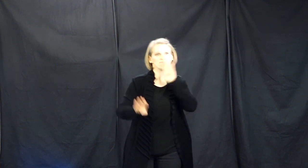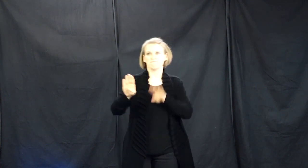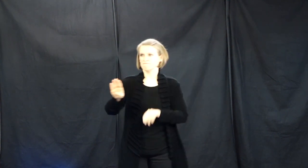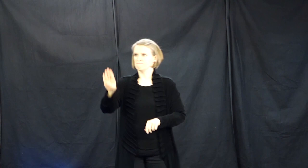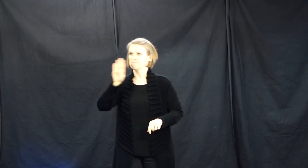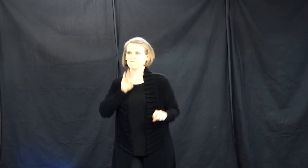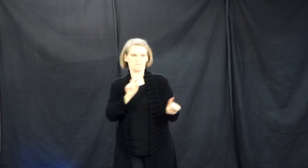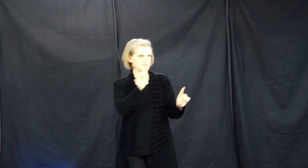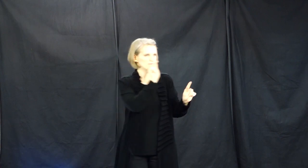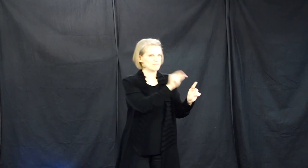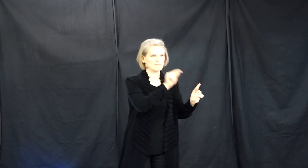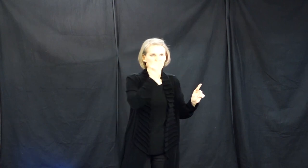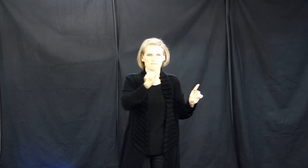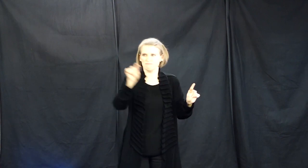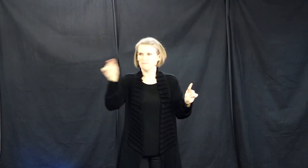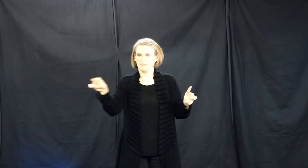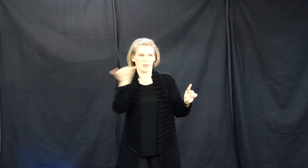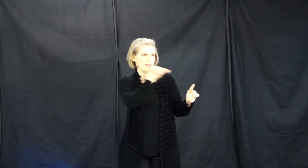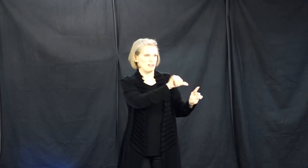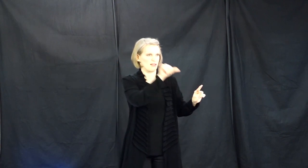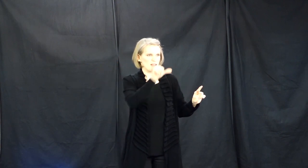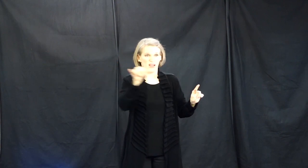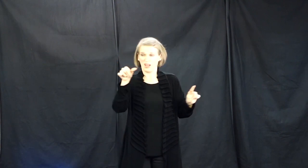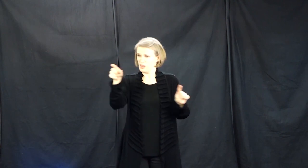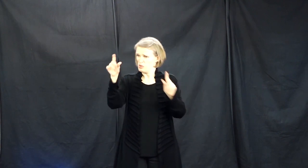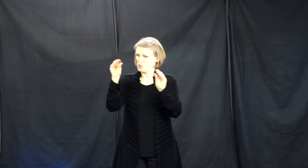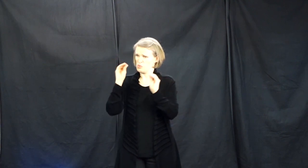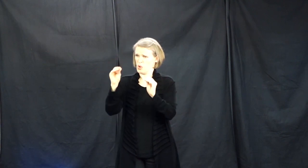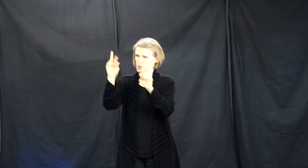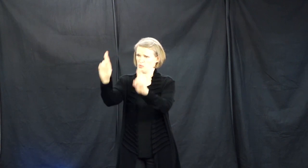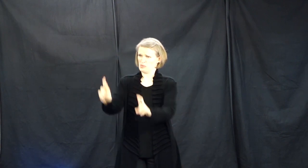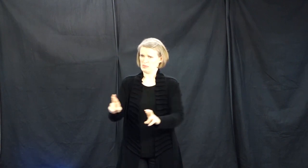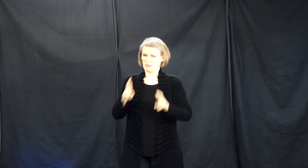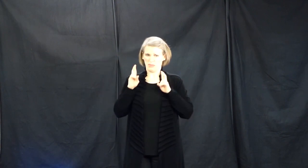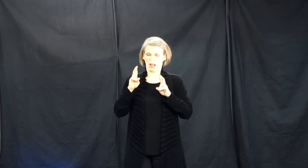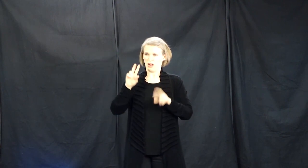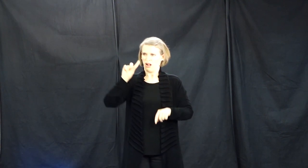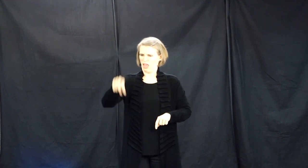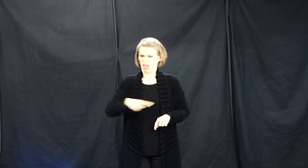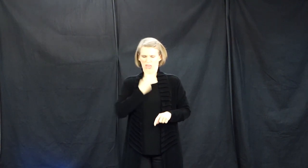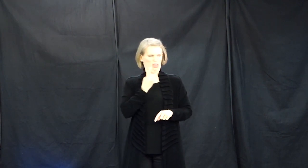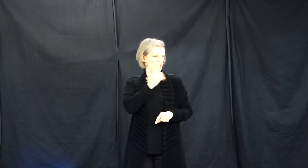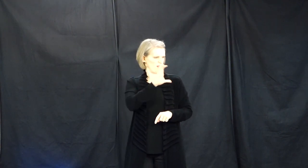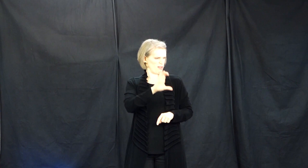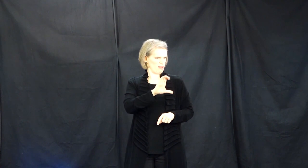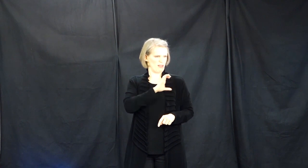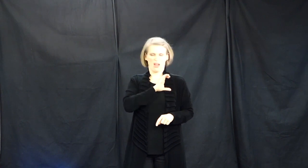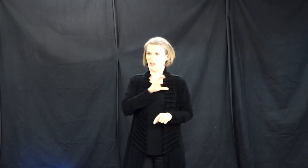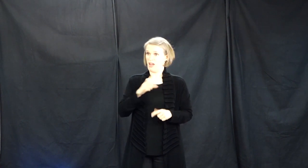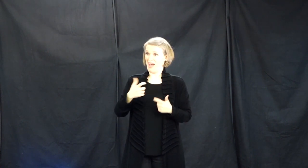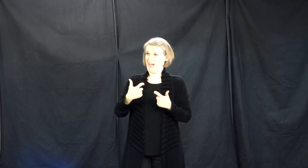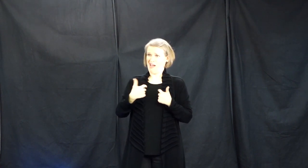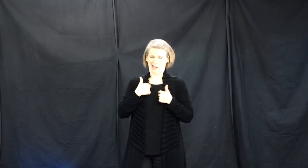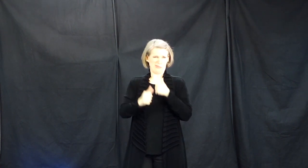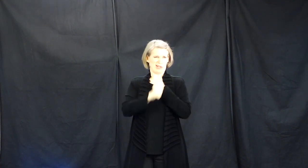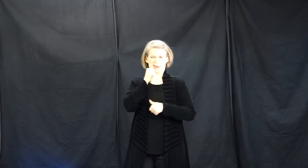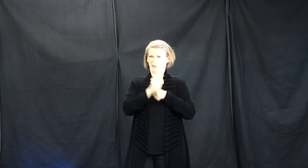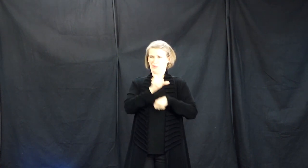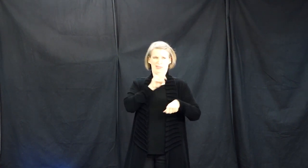the only common thread has been your disrespect. Now you call me immoral, a dangerous